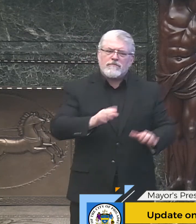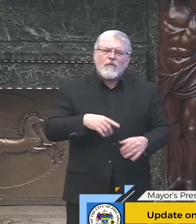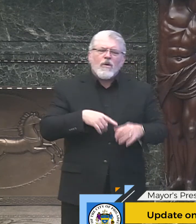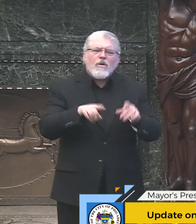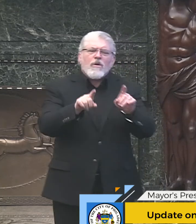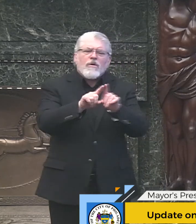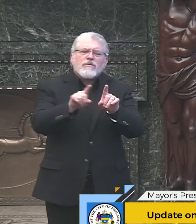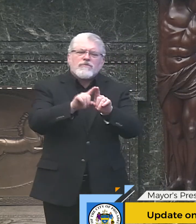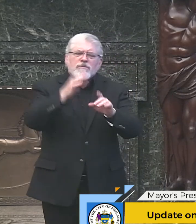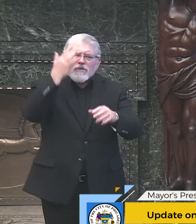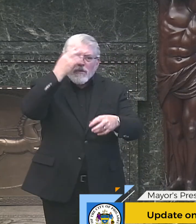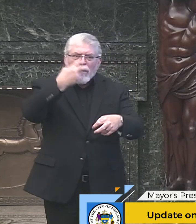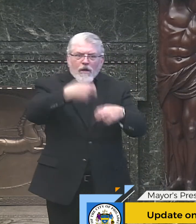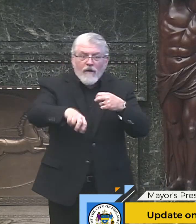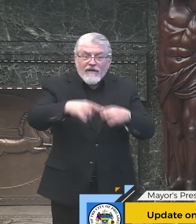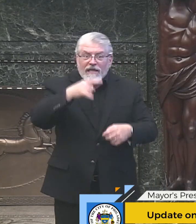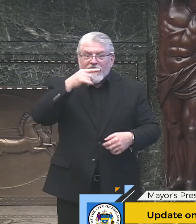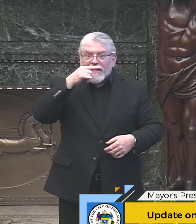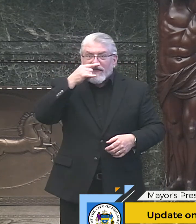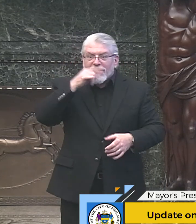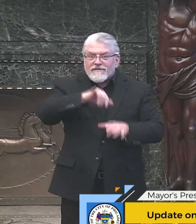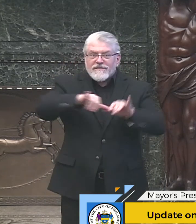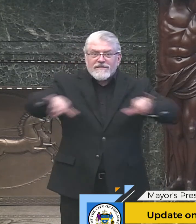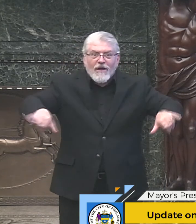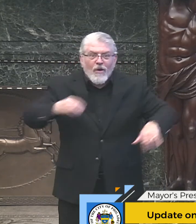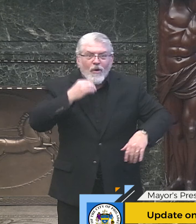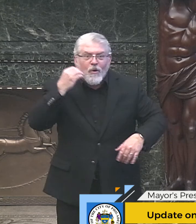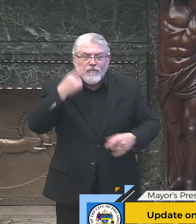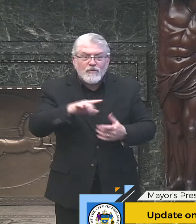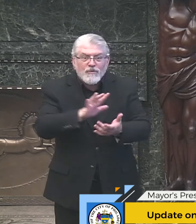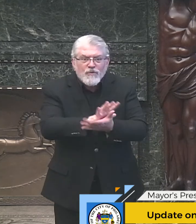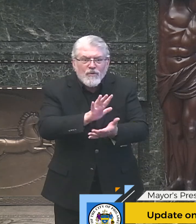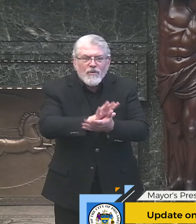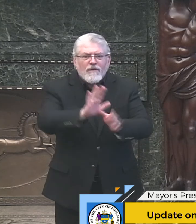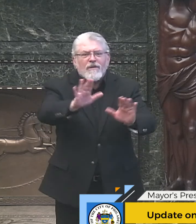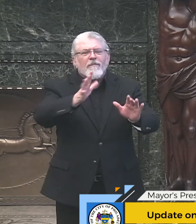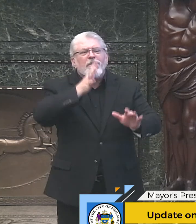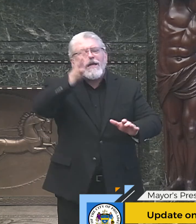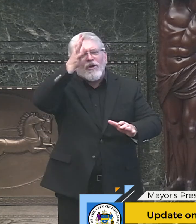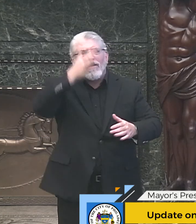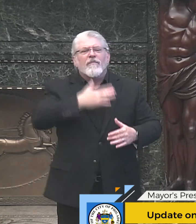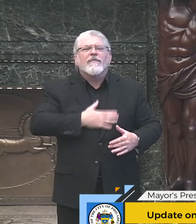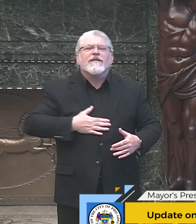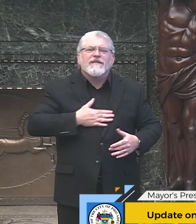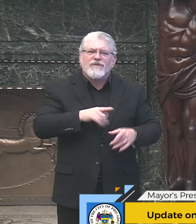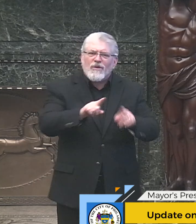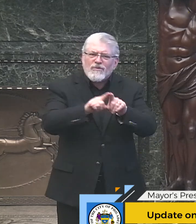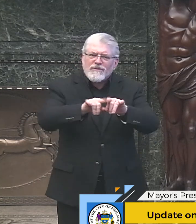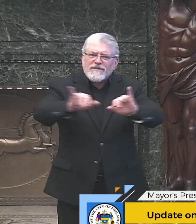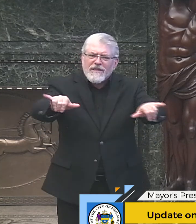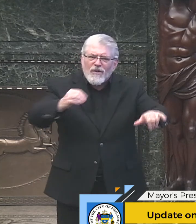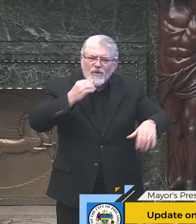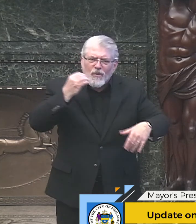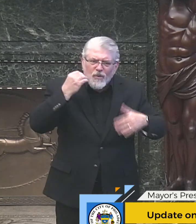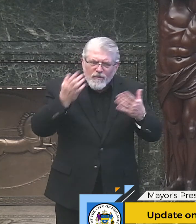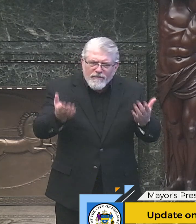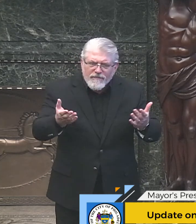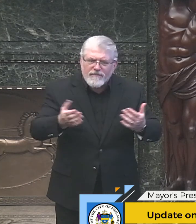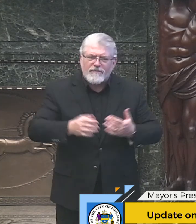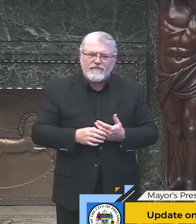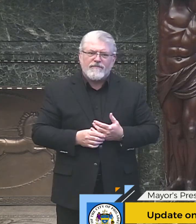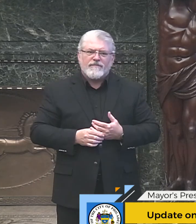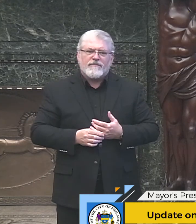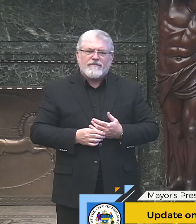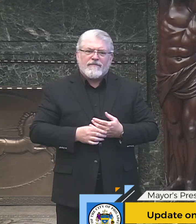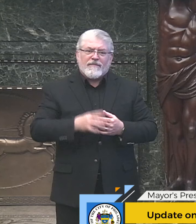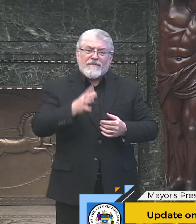but those large group of kids playing basketball in a local playground, I think they all have parents, and those parents are